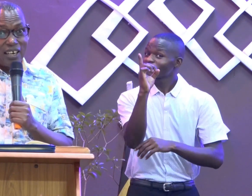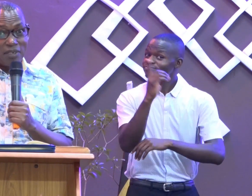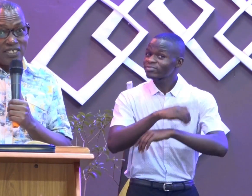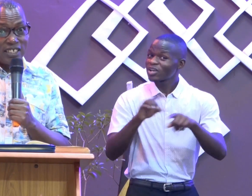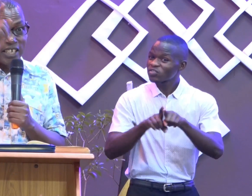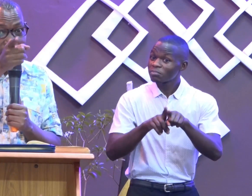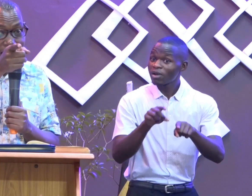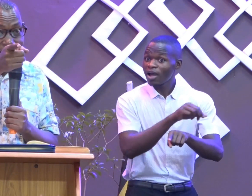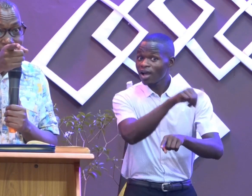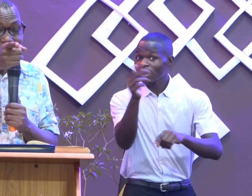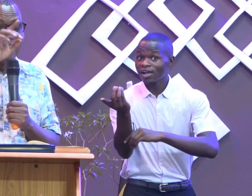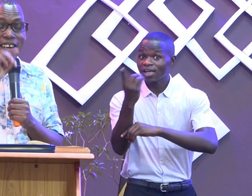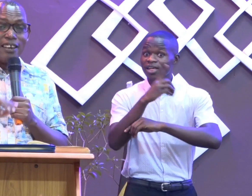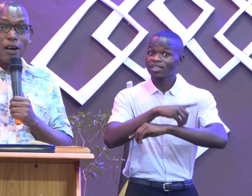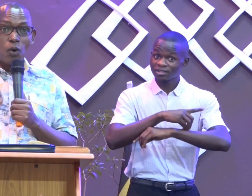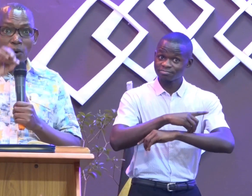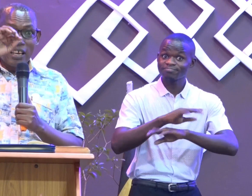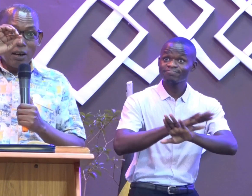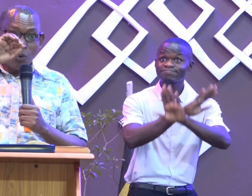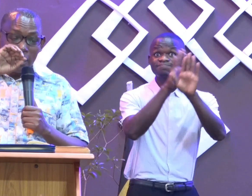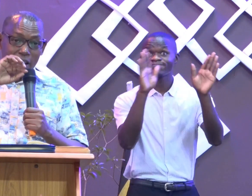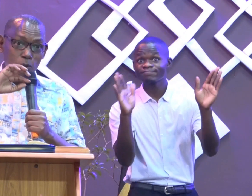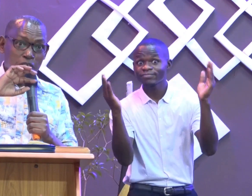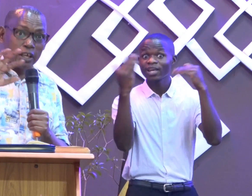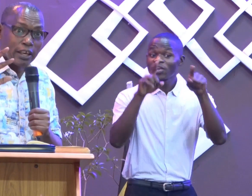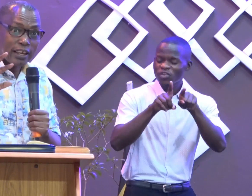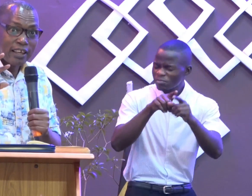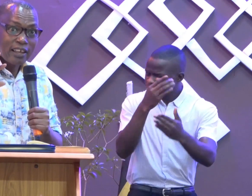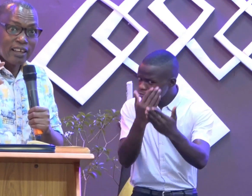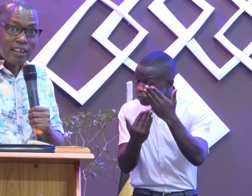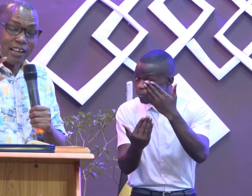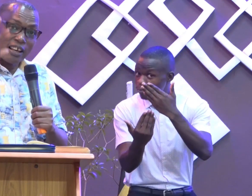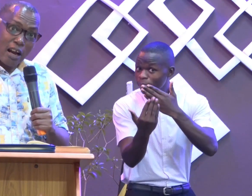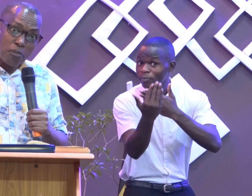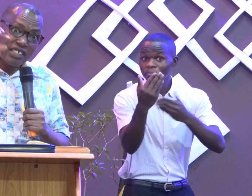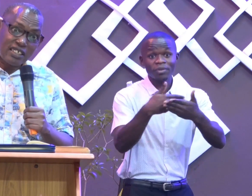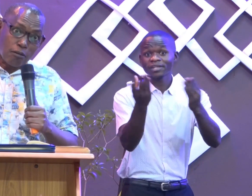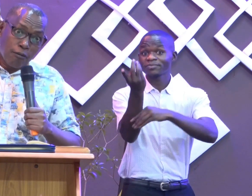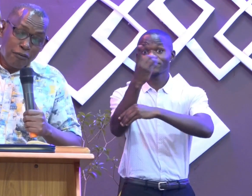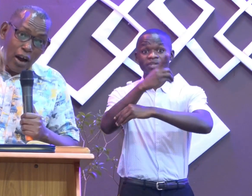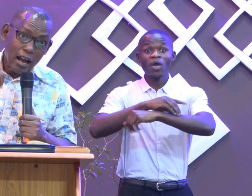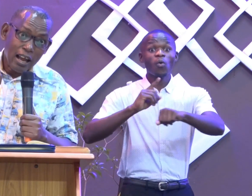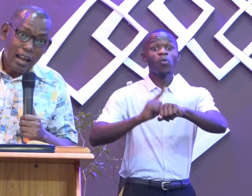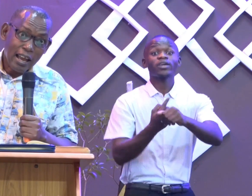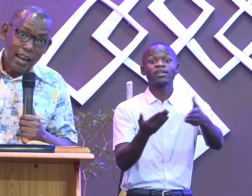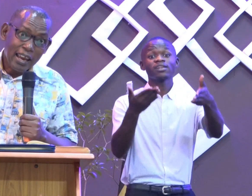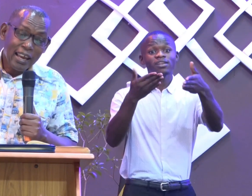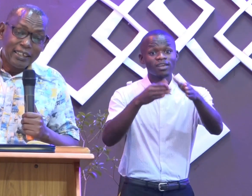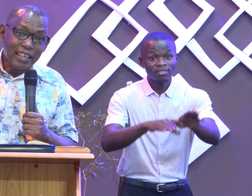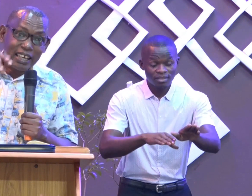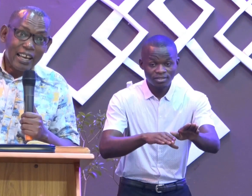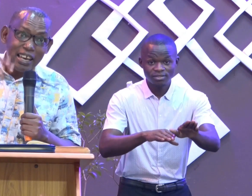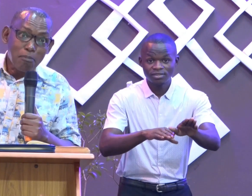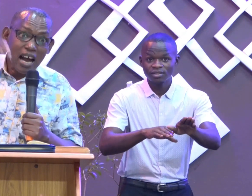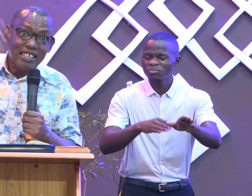ngenaku endala we zicha. It's going to be a day another day. It will be like any other nga day. Mr. Kufa. When Mr.